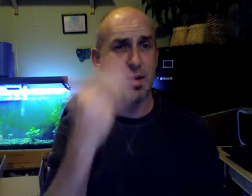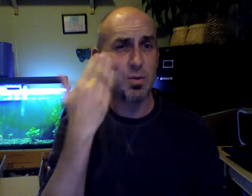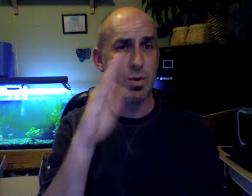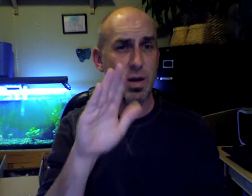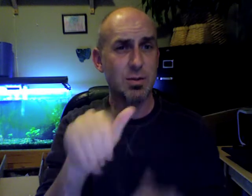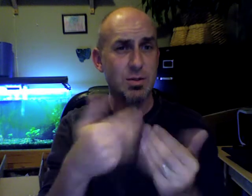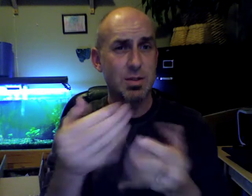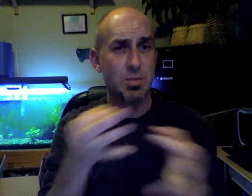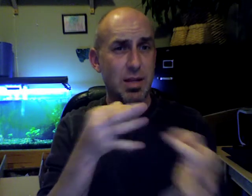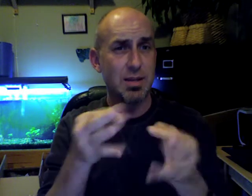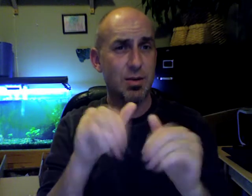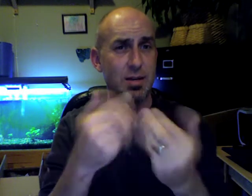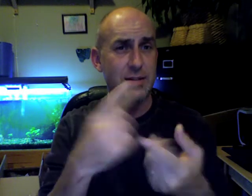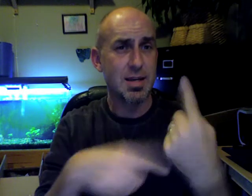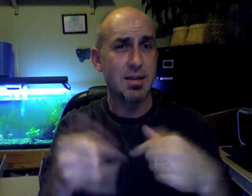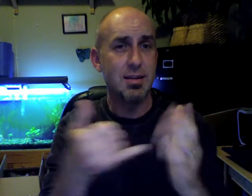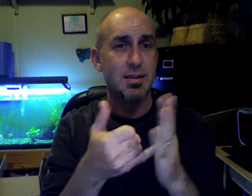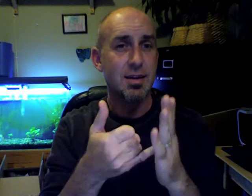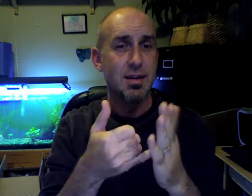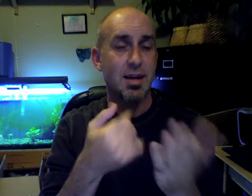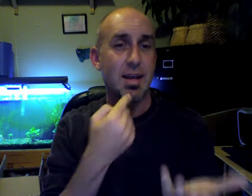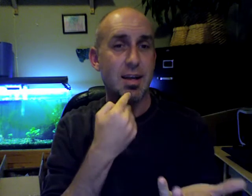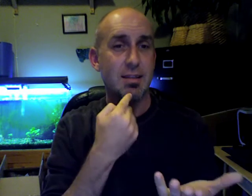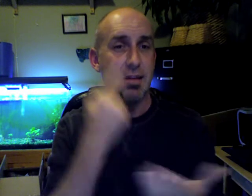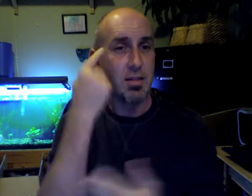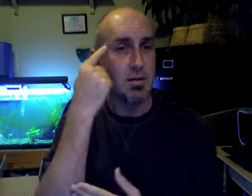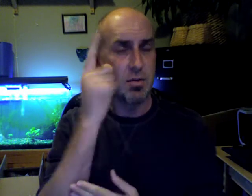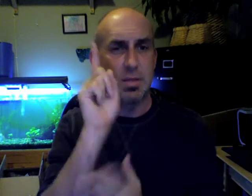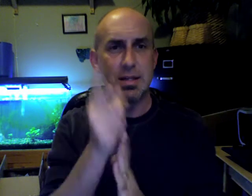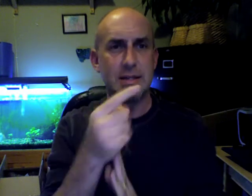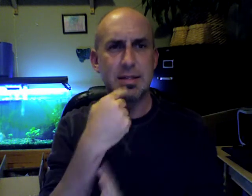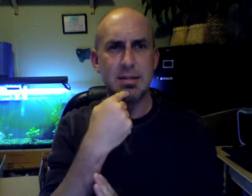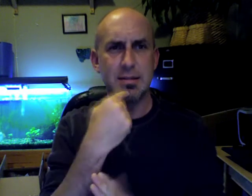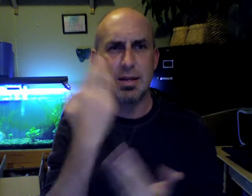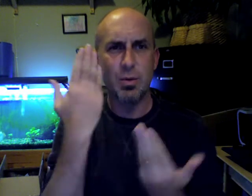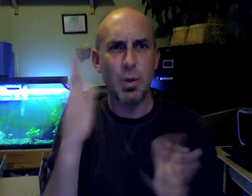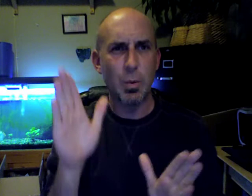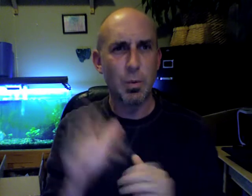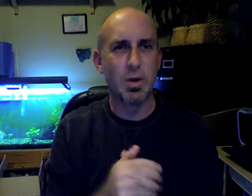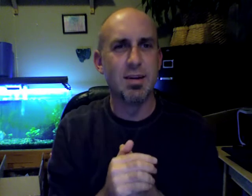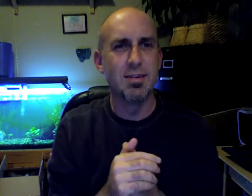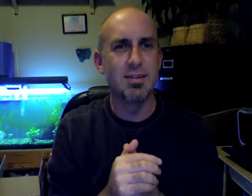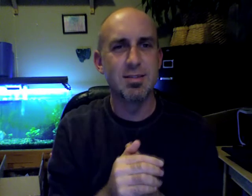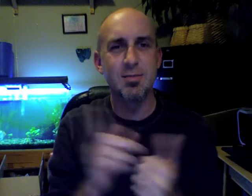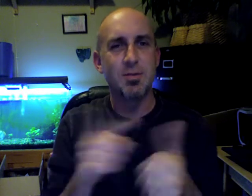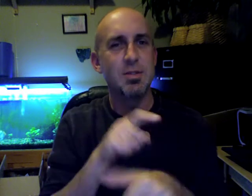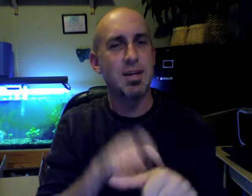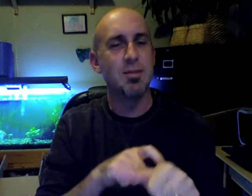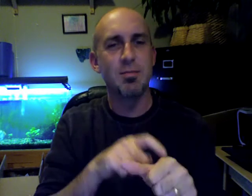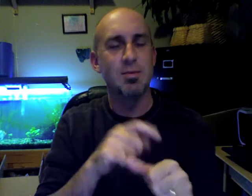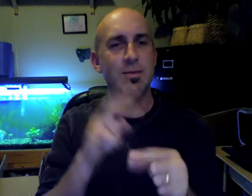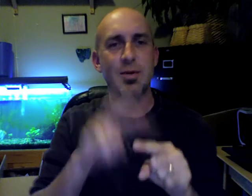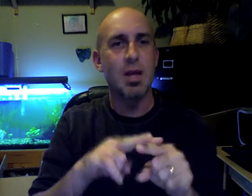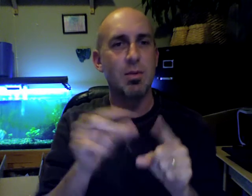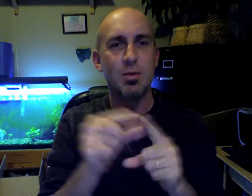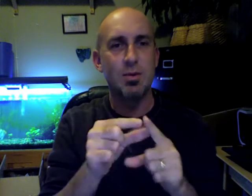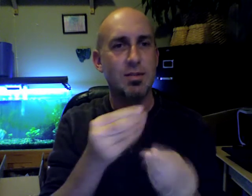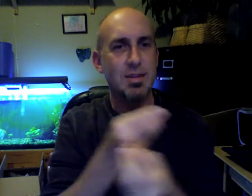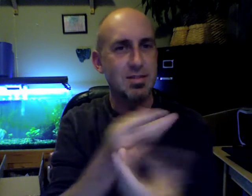know how to explain it or how to sign it." And I thought for a minute, and I said, "I don't know." That's the first time there was a vocabulary word I'd given to the